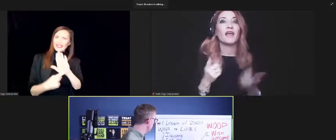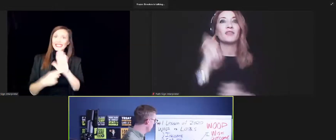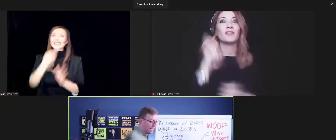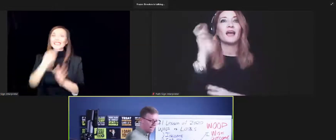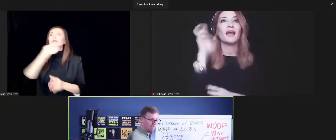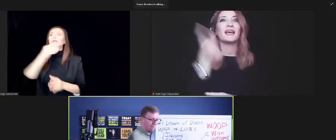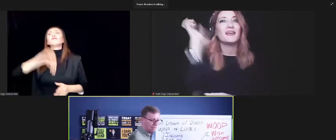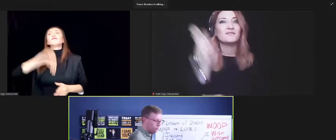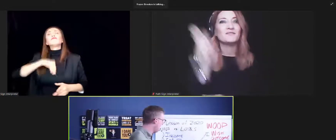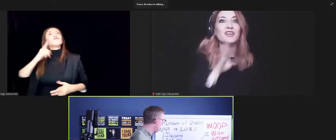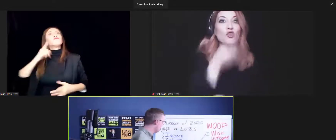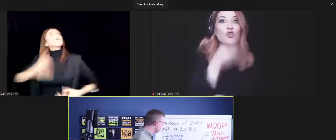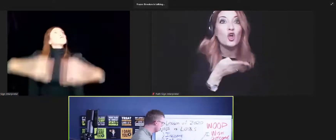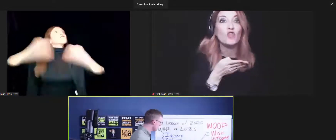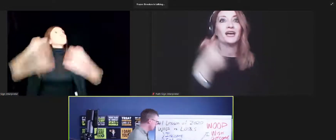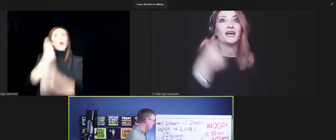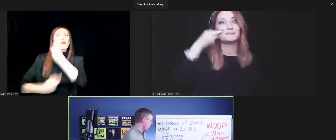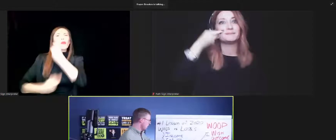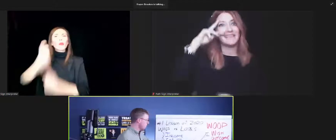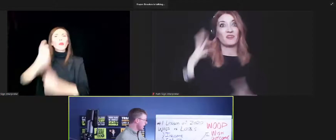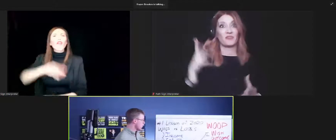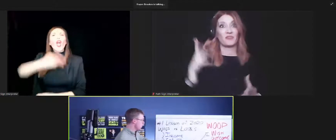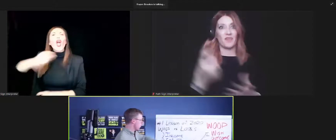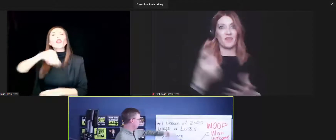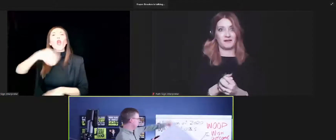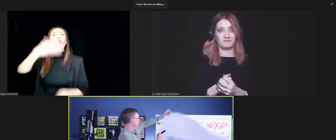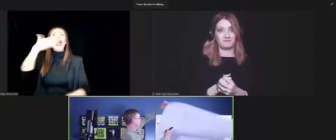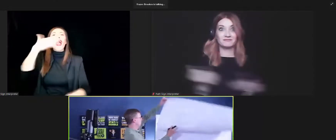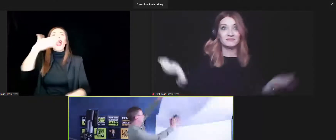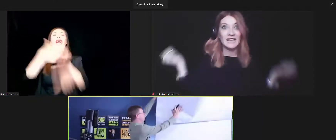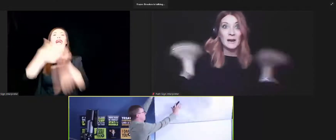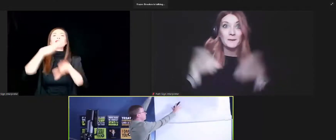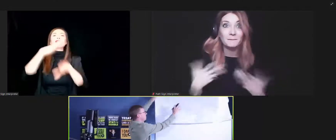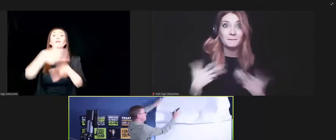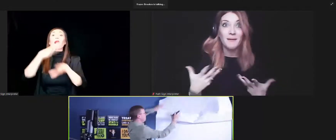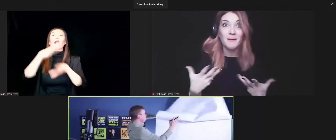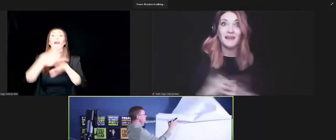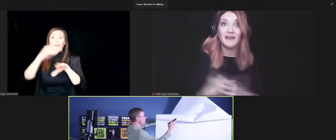you real quick. I'll draw it out on this page.